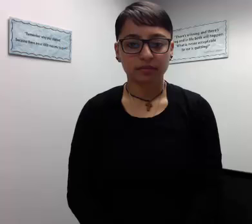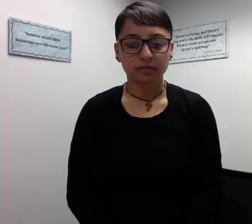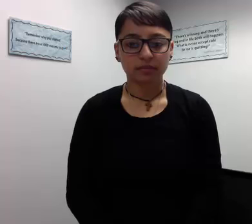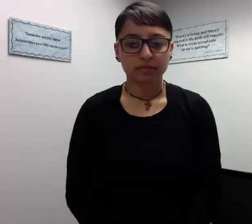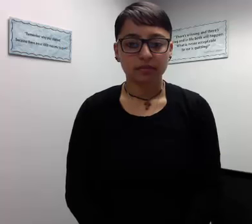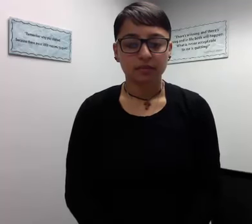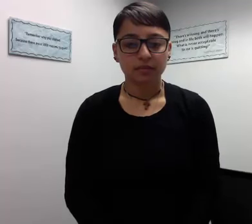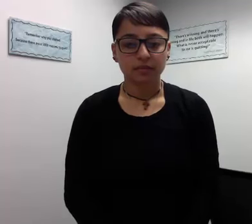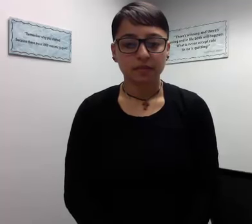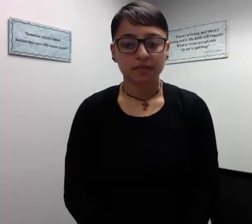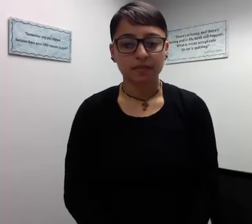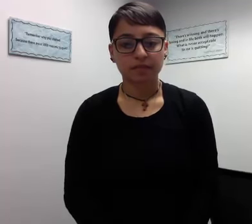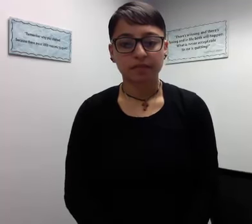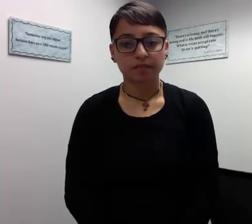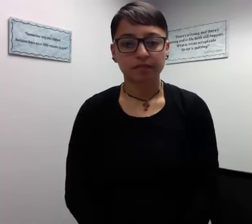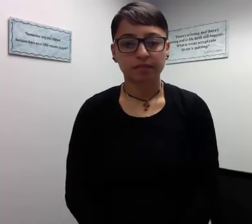accommodations and modifications.